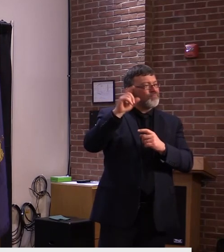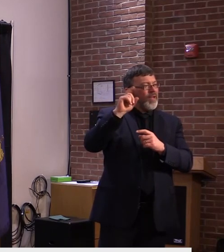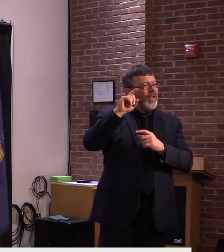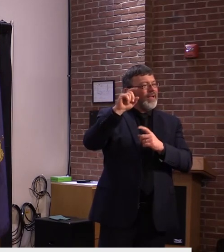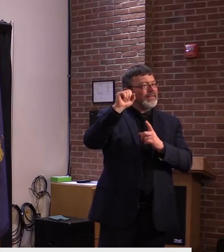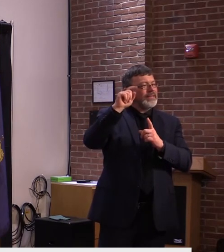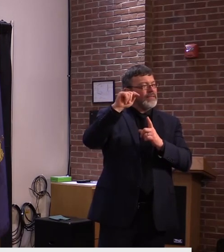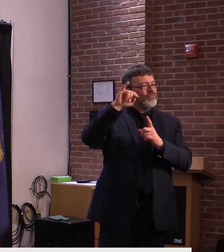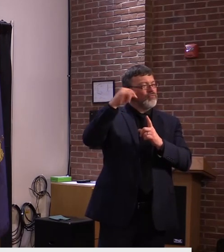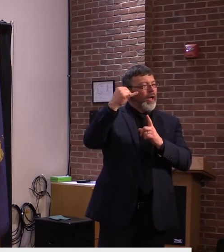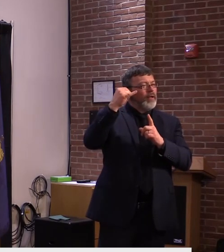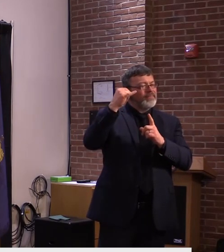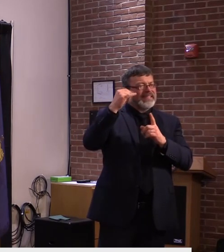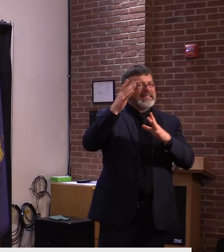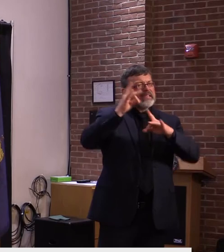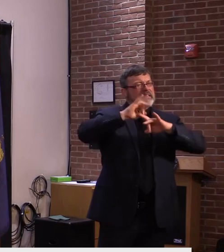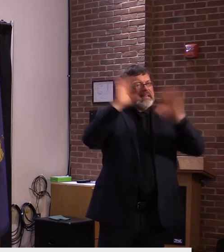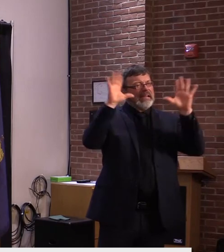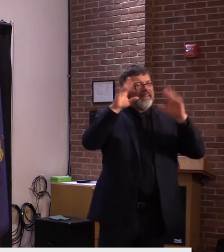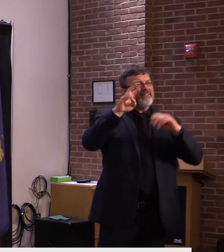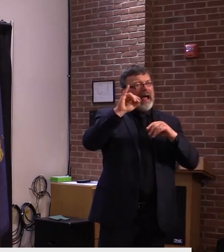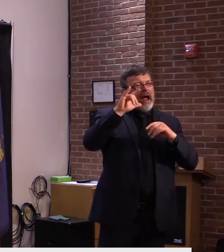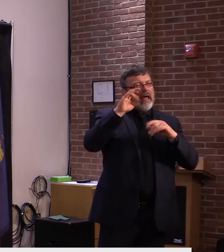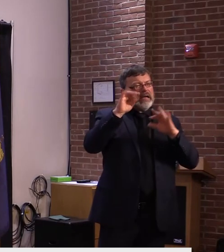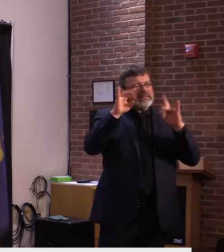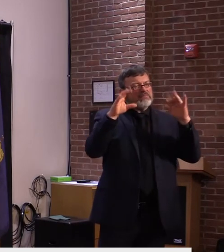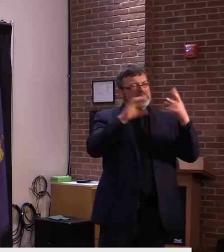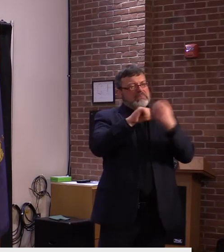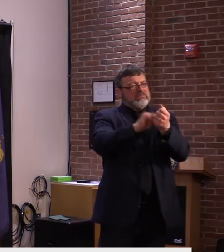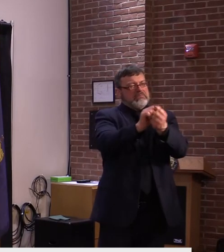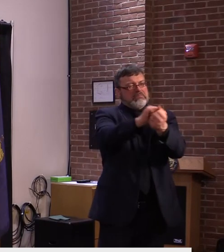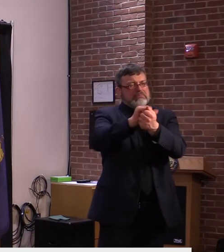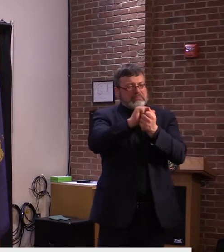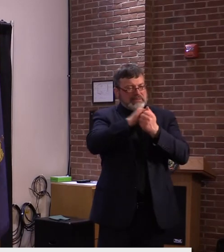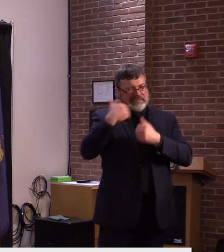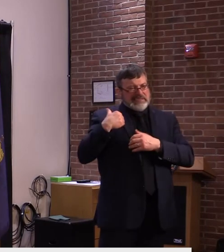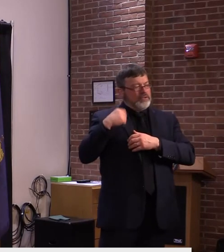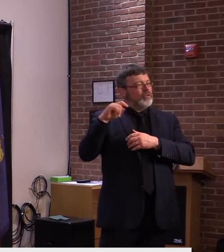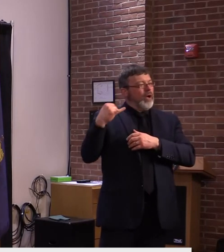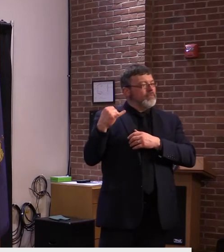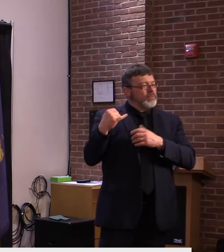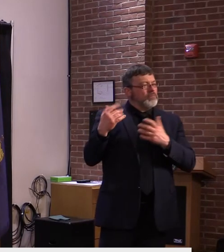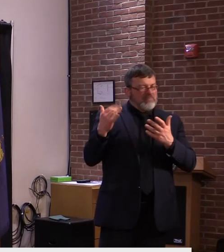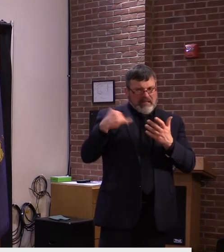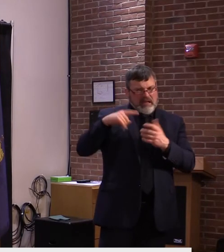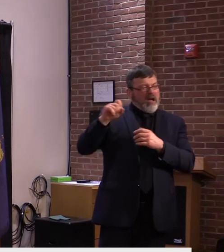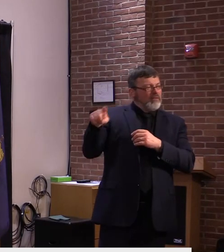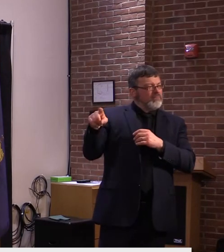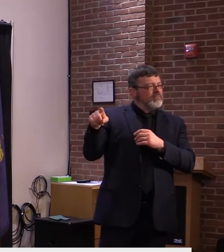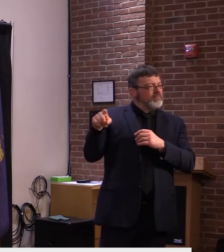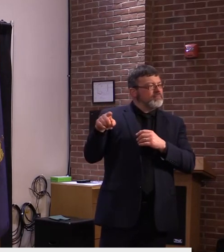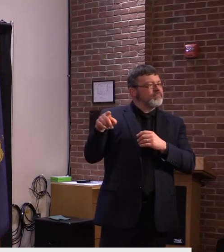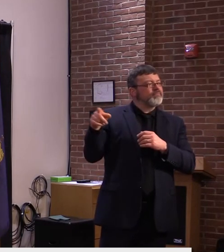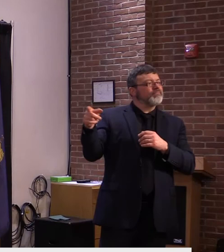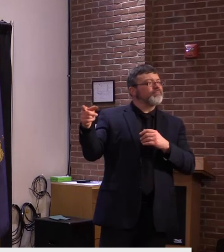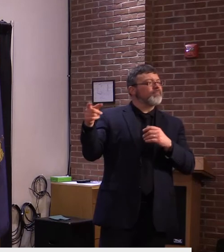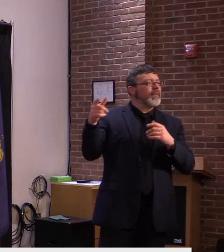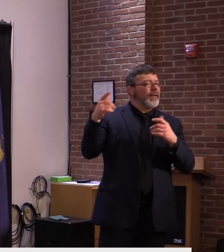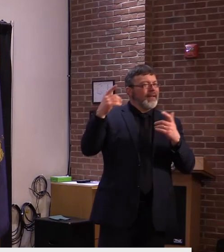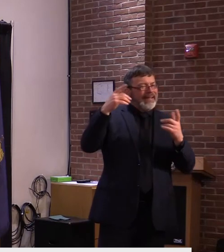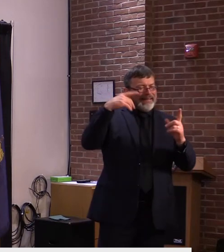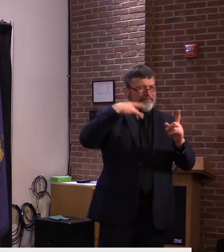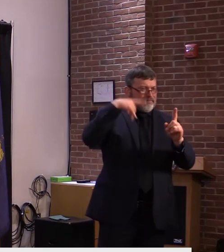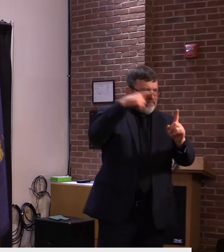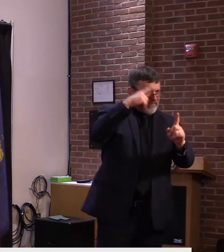After a couple months of legal proceedings and another mental health evaluation that suggests the individual is incompetent, his bail